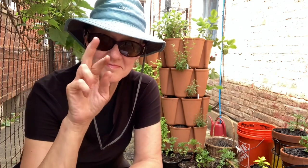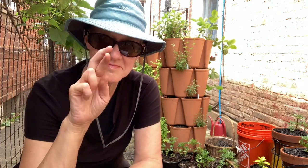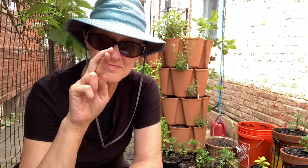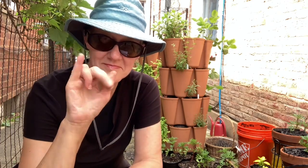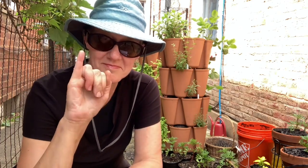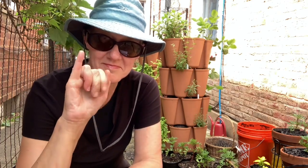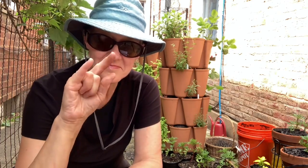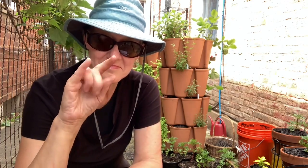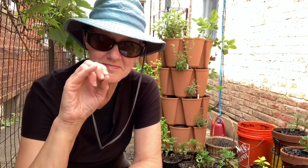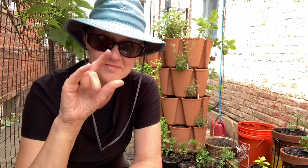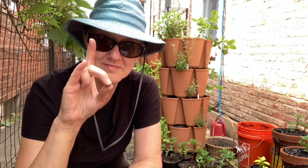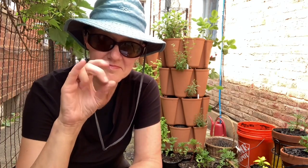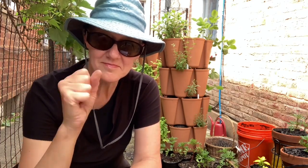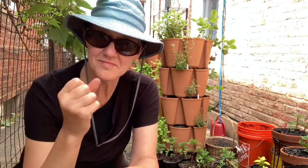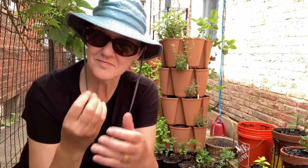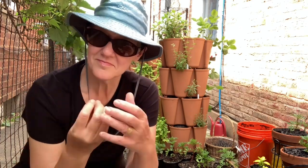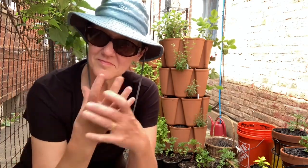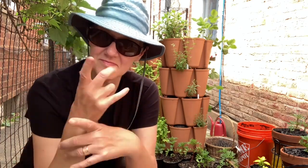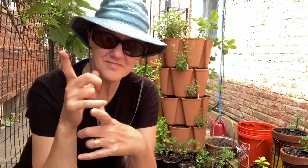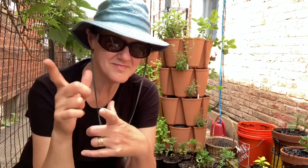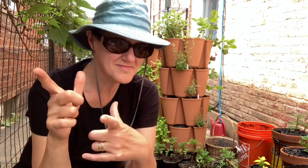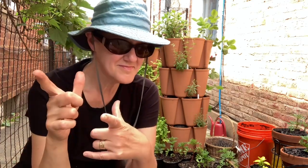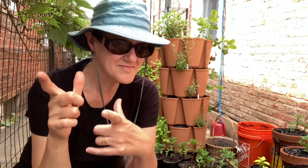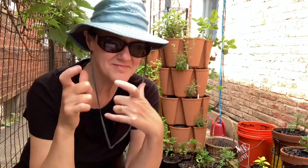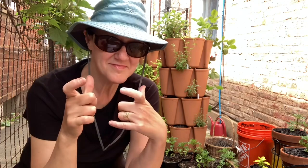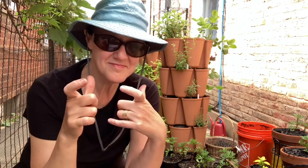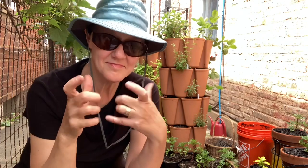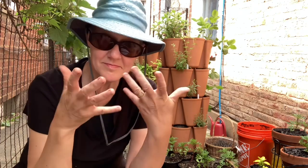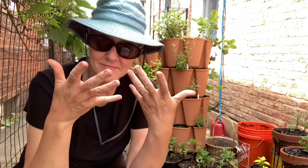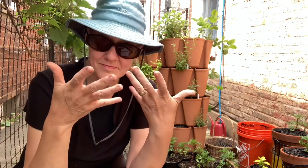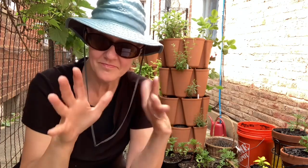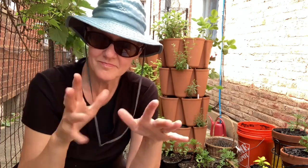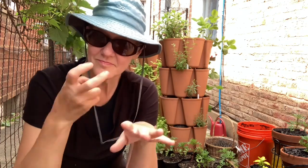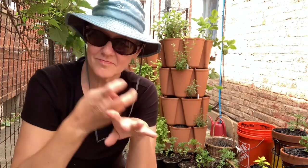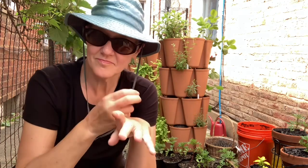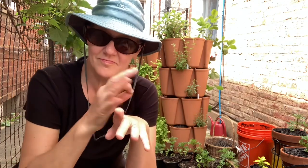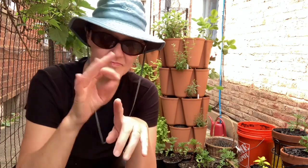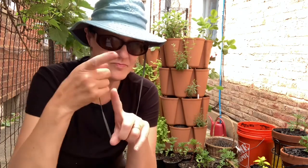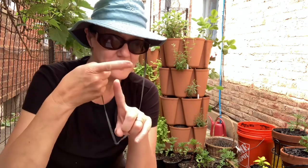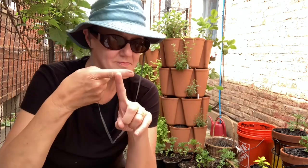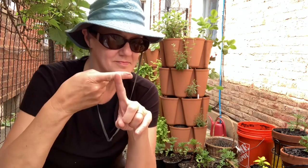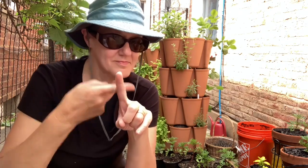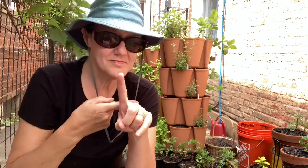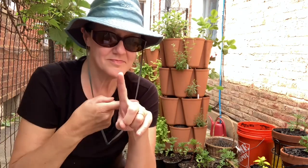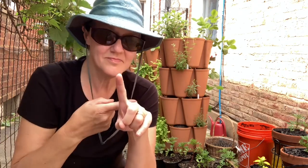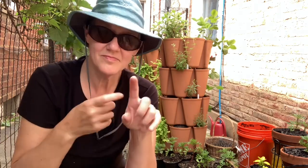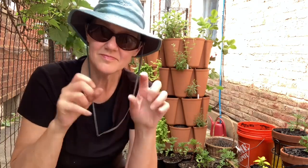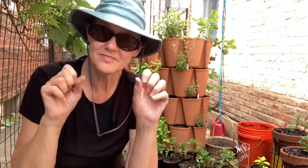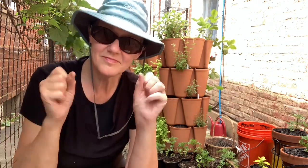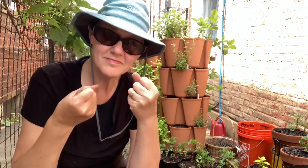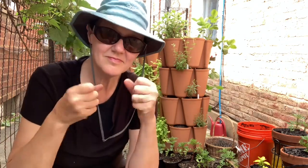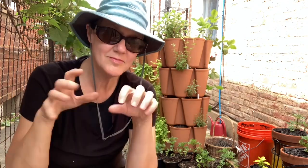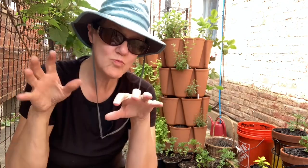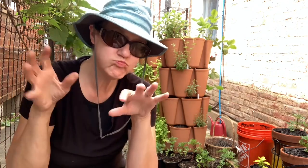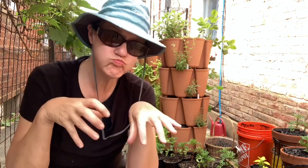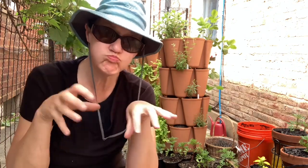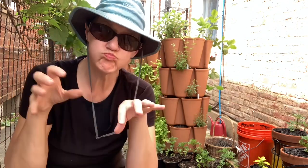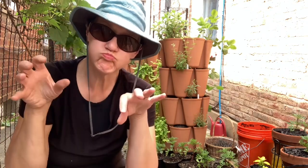old. Marigolds grow really fast, and they've already hardened off for a month because it's been